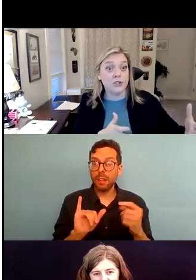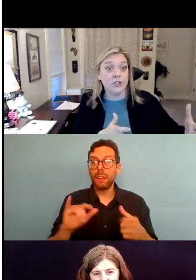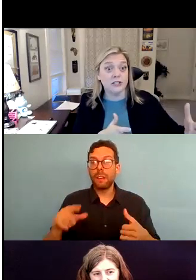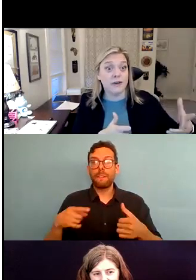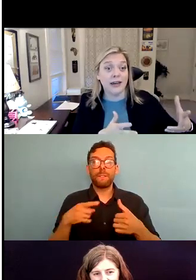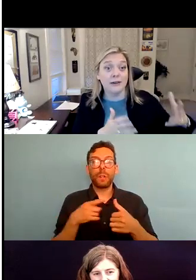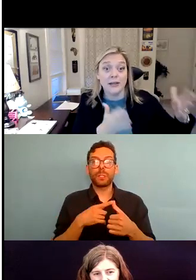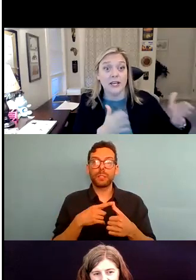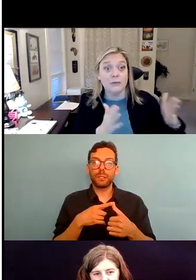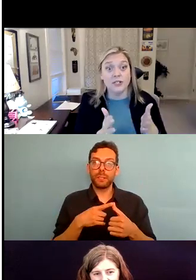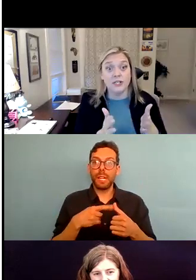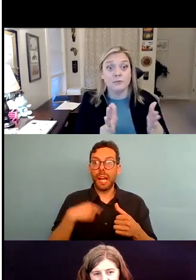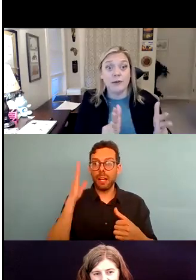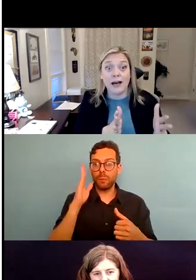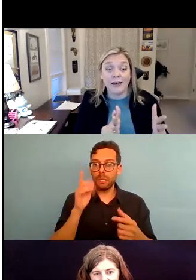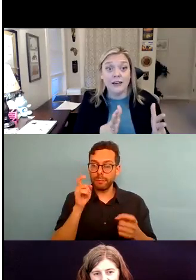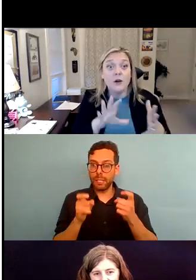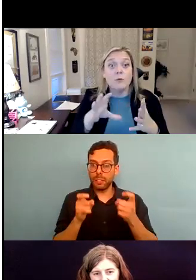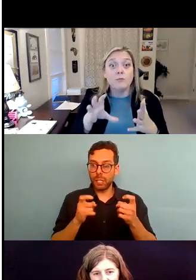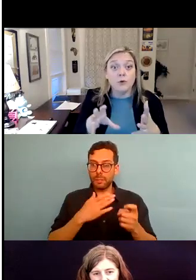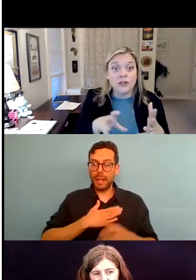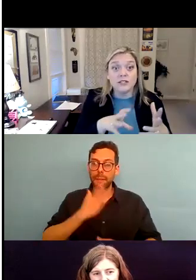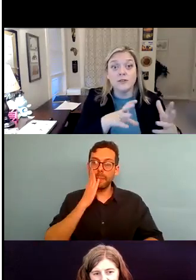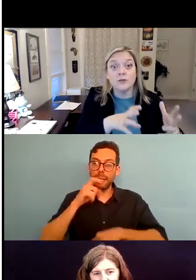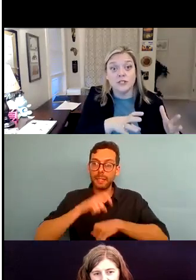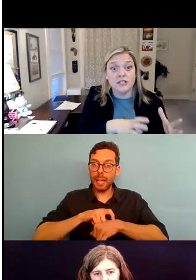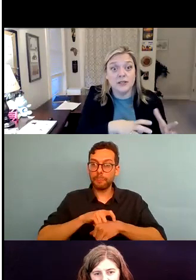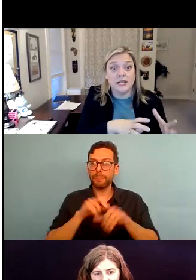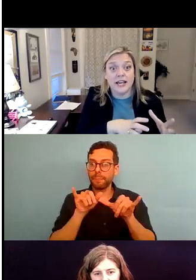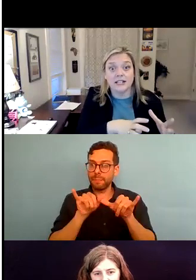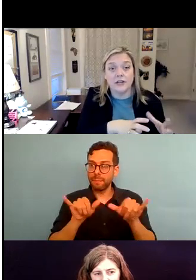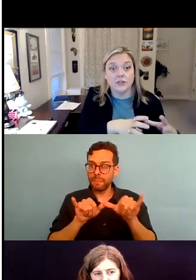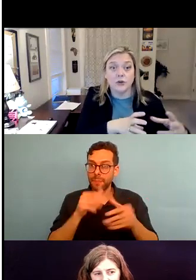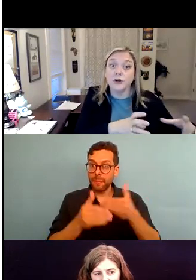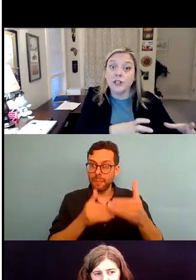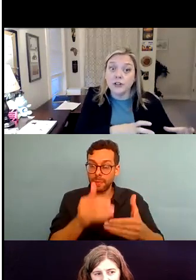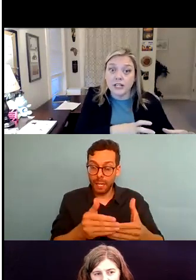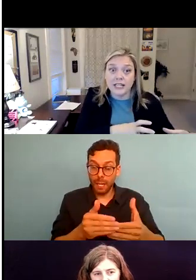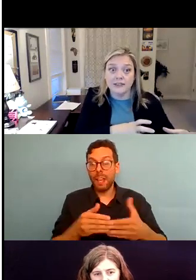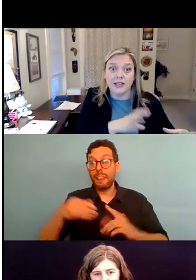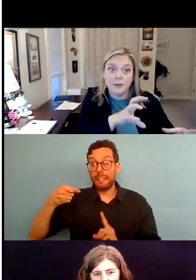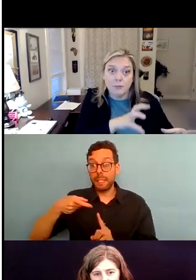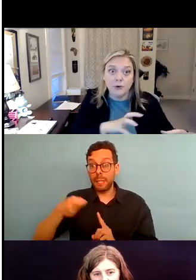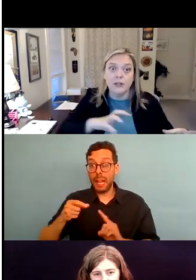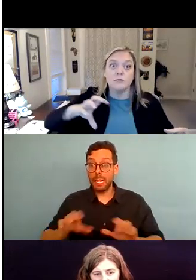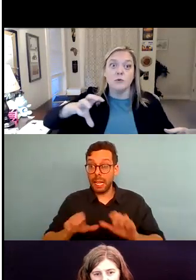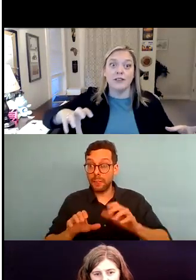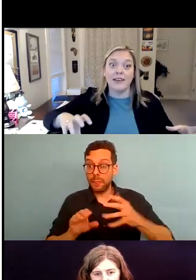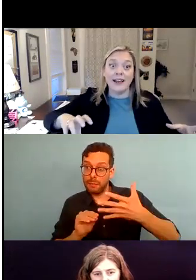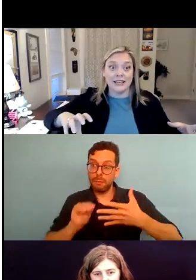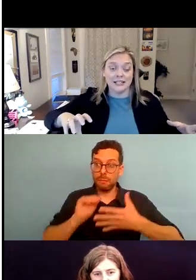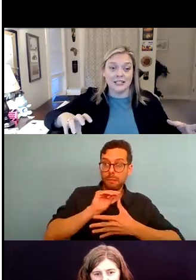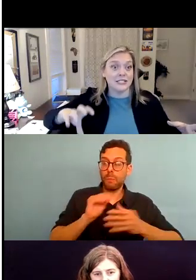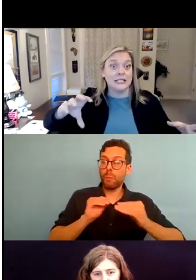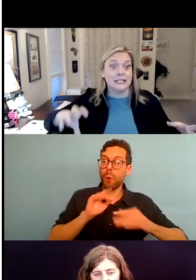to adjust my bedtime routine by moving some of those more stimulating activities to earlier in the evening and putting the more